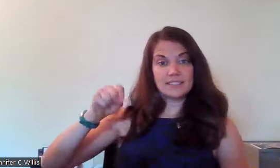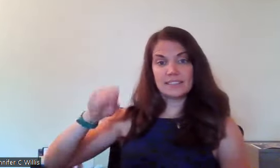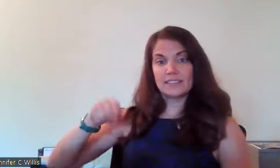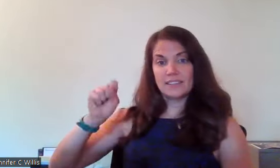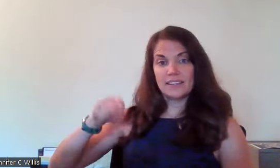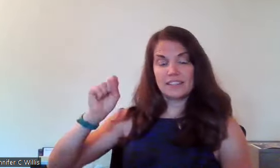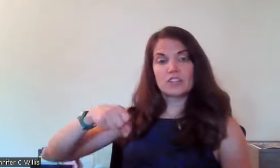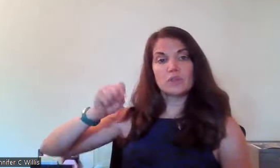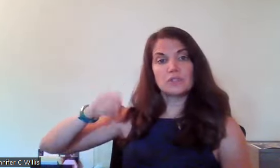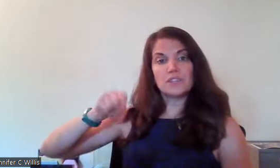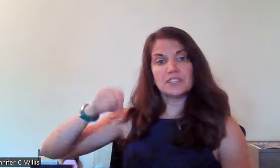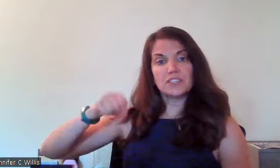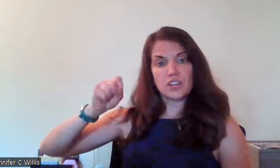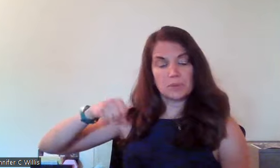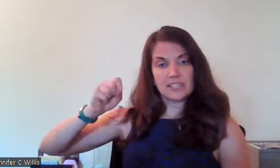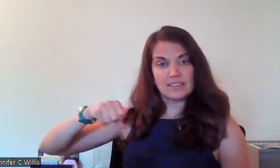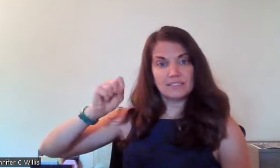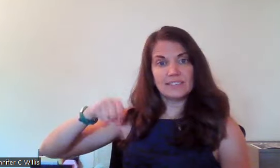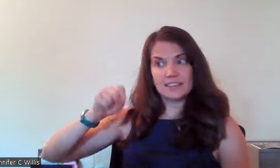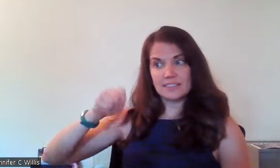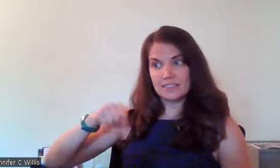Yes. Closed fist, shake it up and down. Yes.